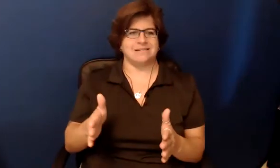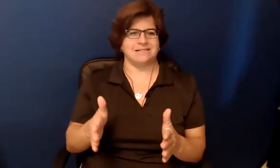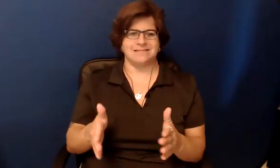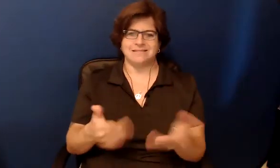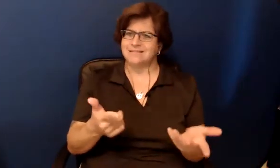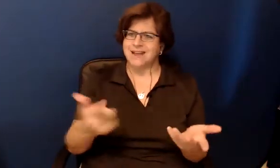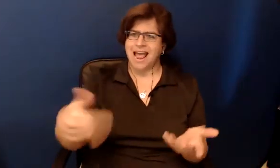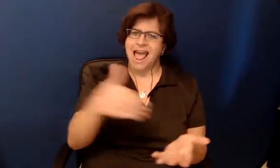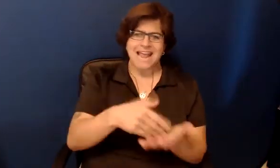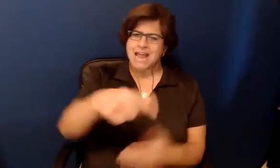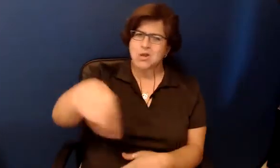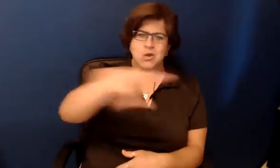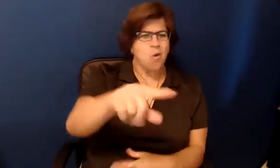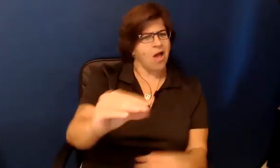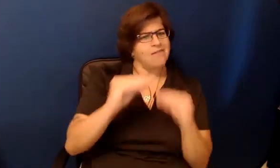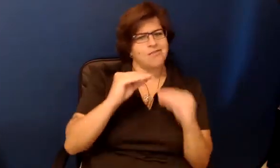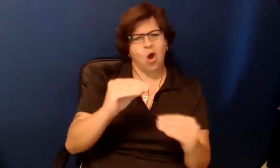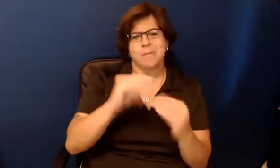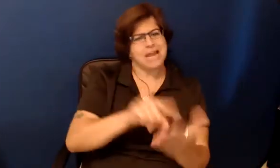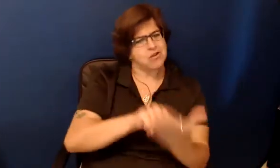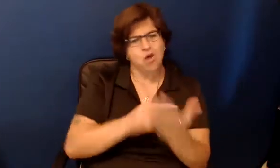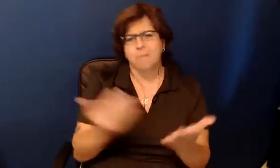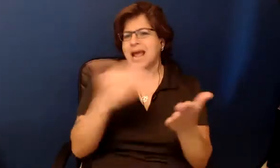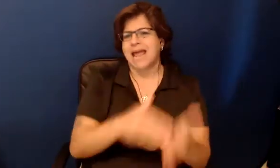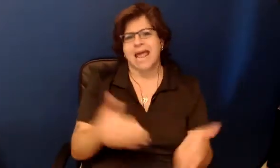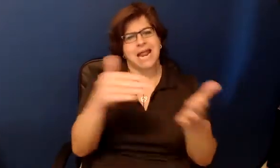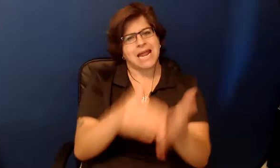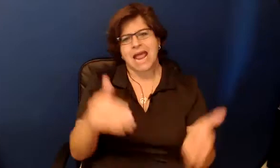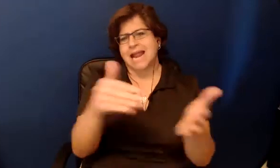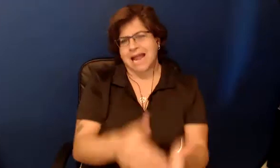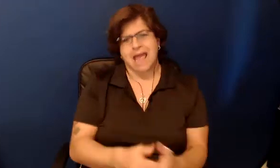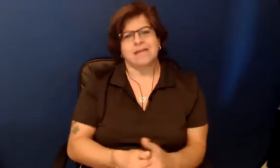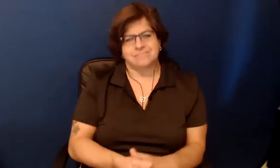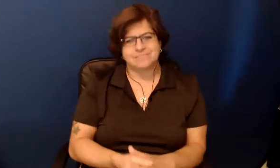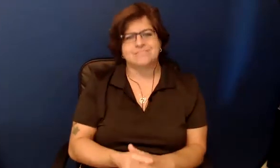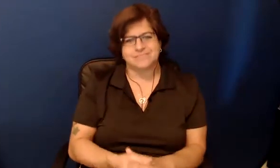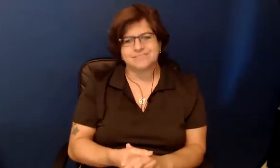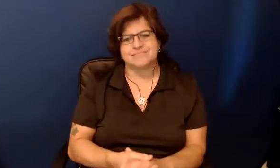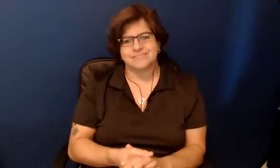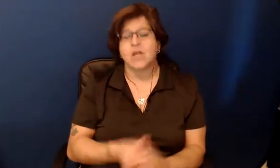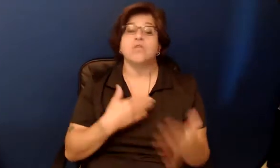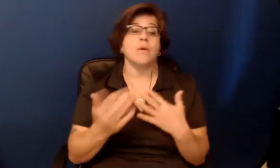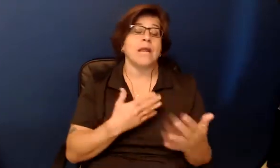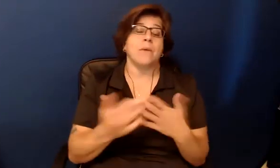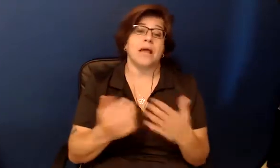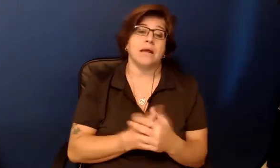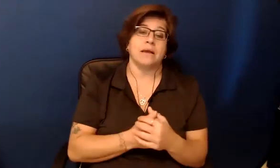with another human being, which you guys, again, have shown me over and over and over on how to do,